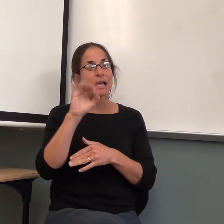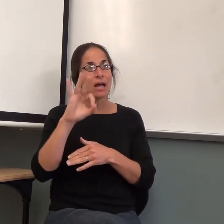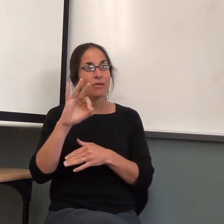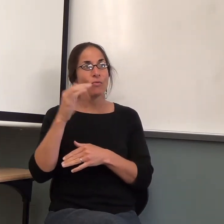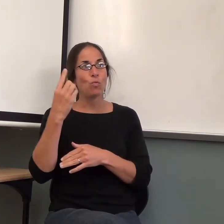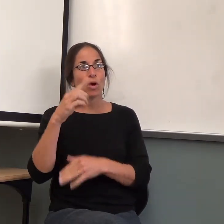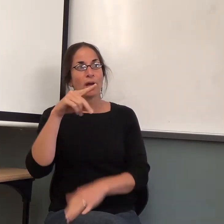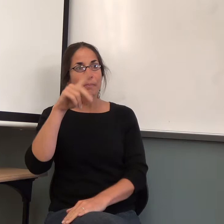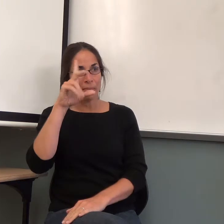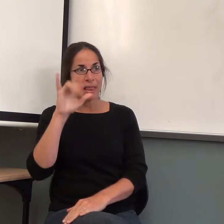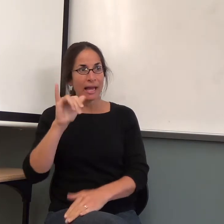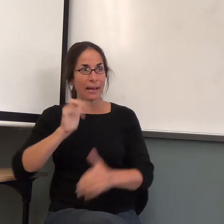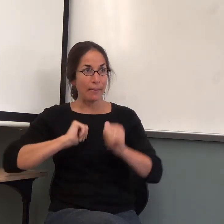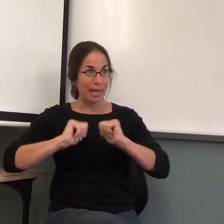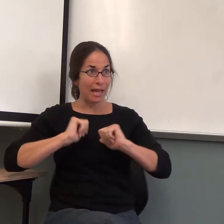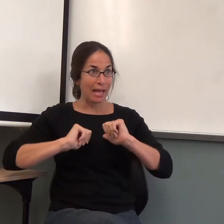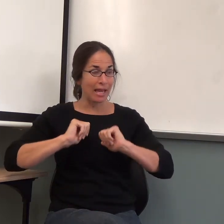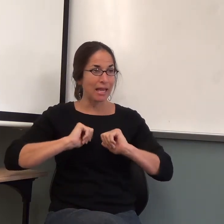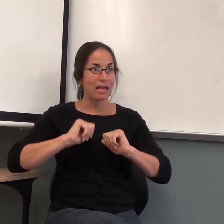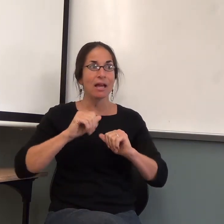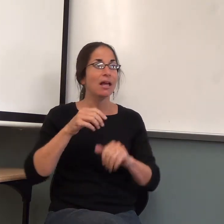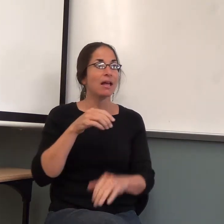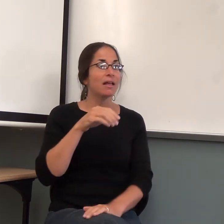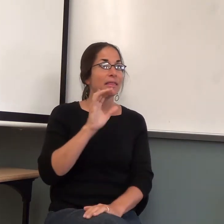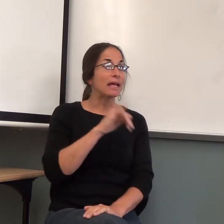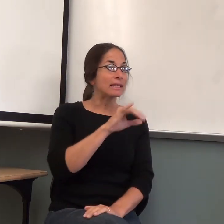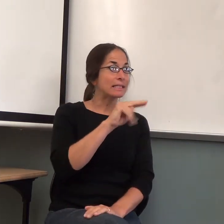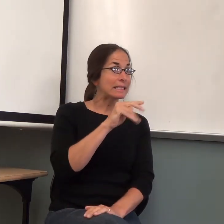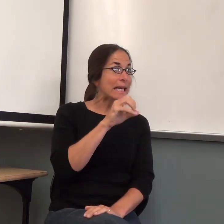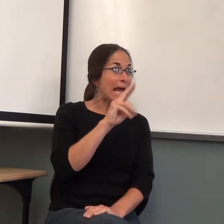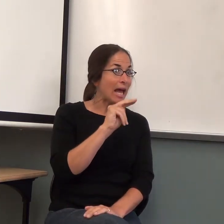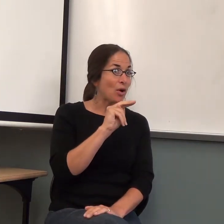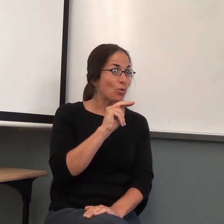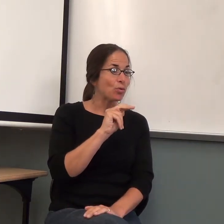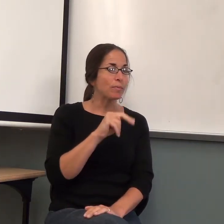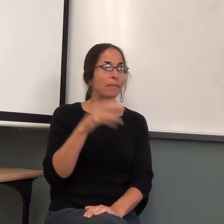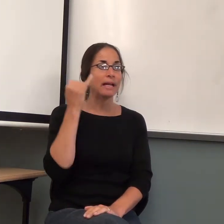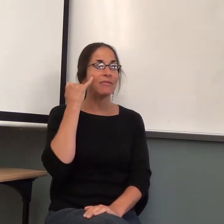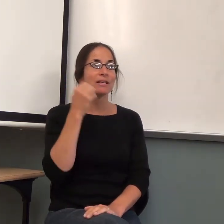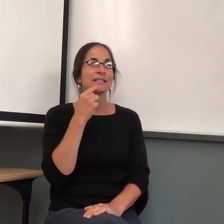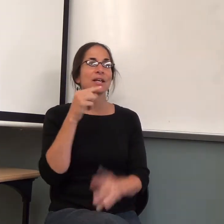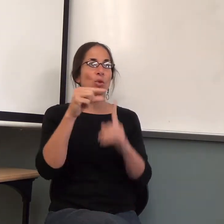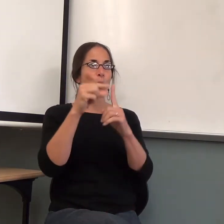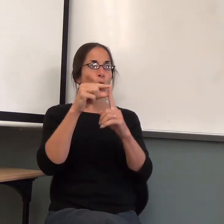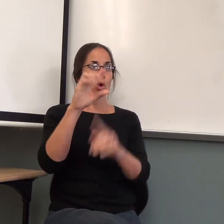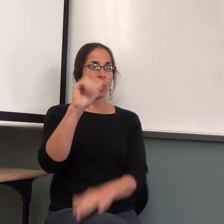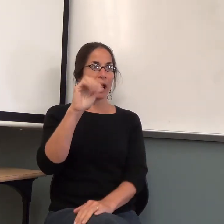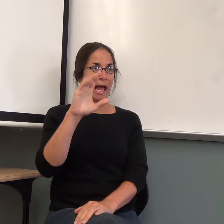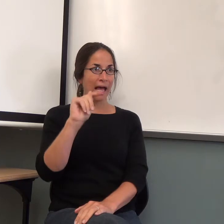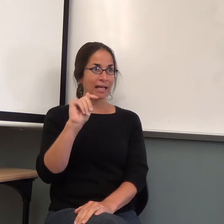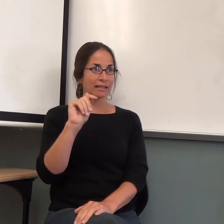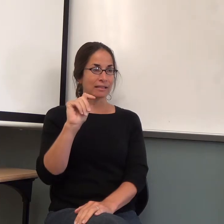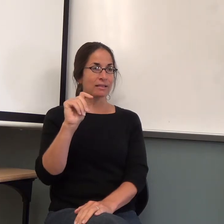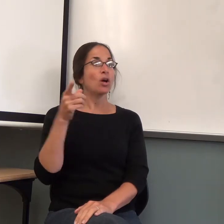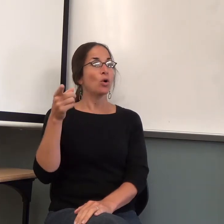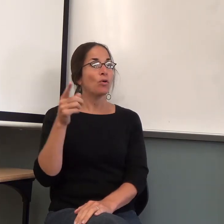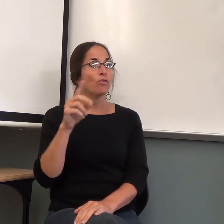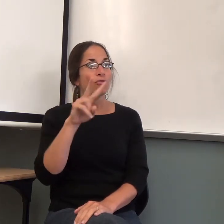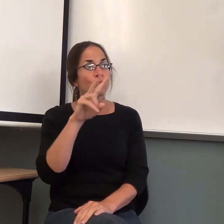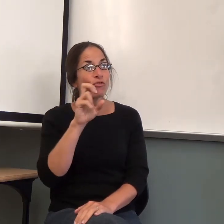okay. An act in a play, that would be a noun. But if I said the word act, someone might say it's a verb, because there's